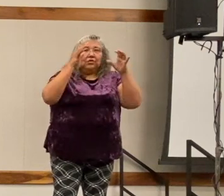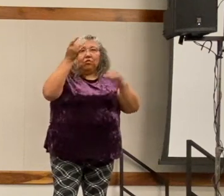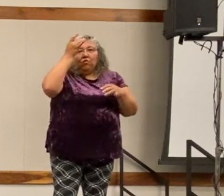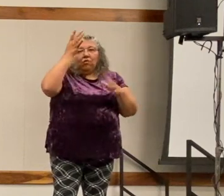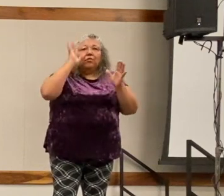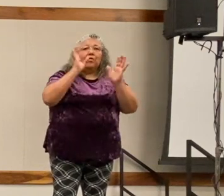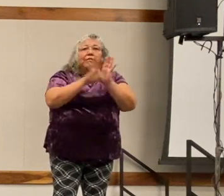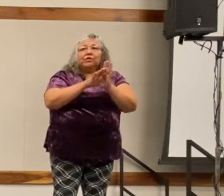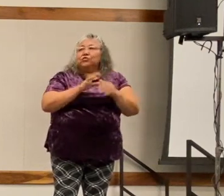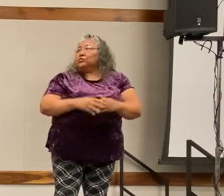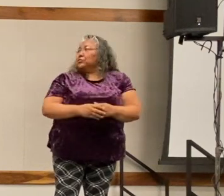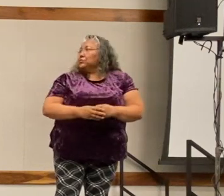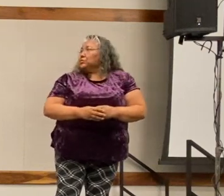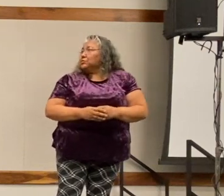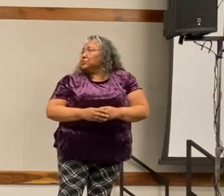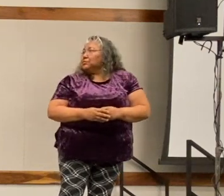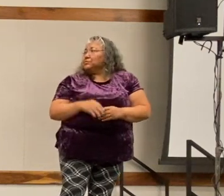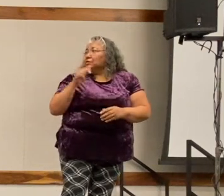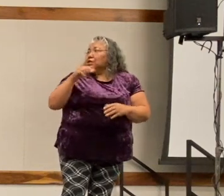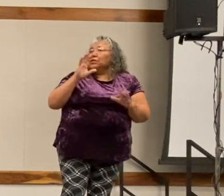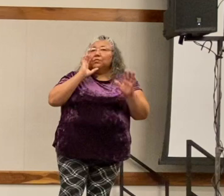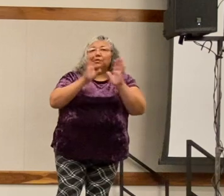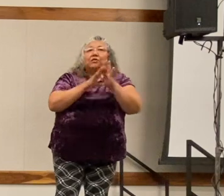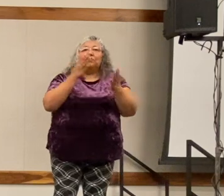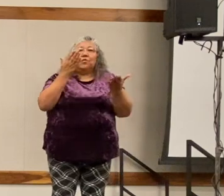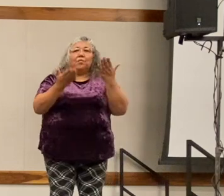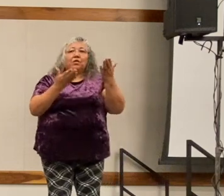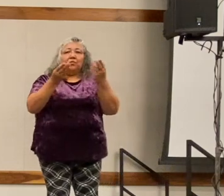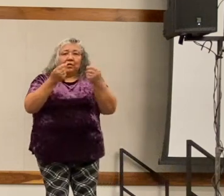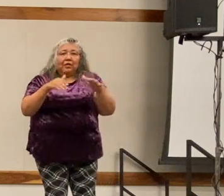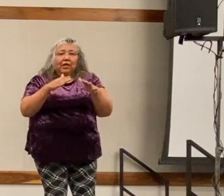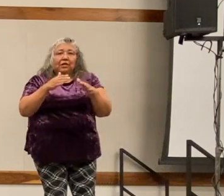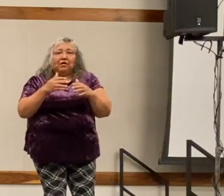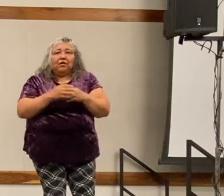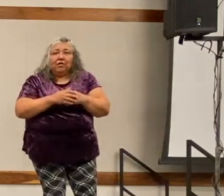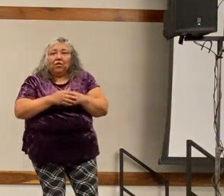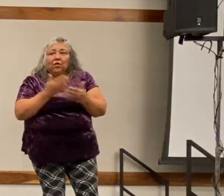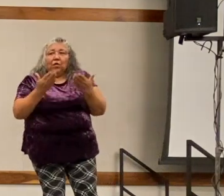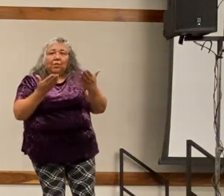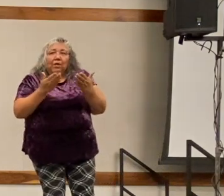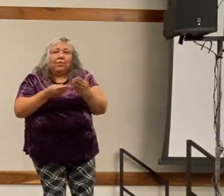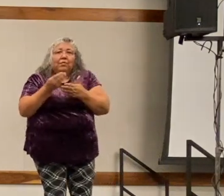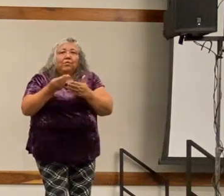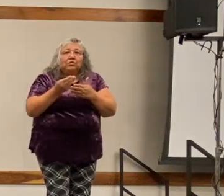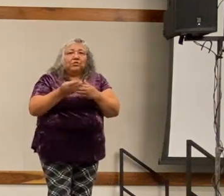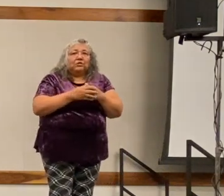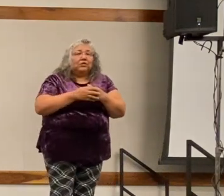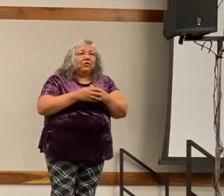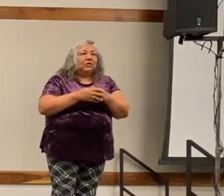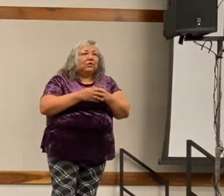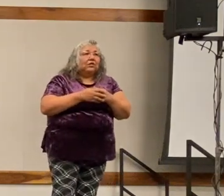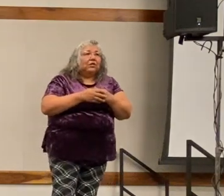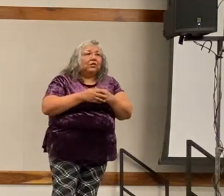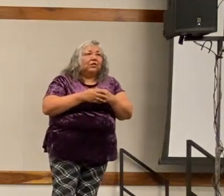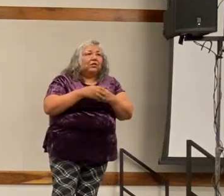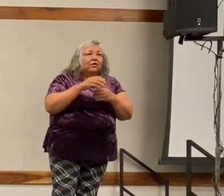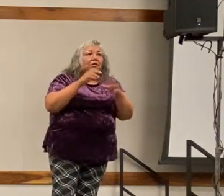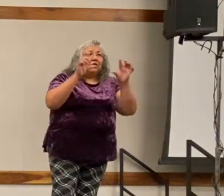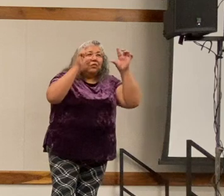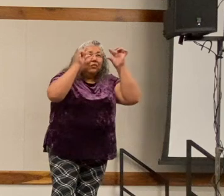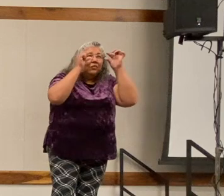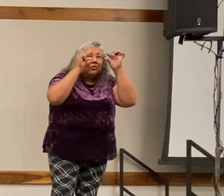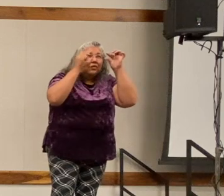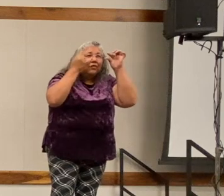picture. It's a picture of the possible land that we might be purchasing. Right? Squint if you